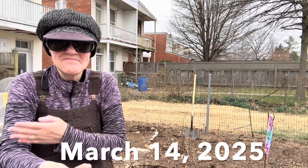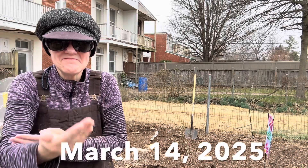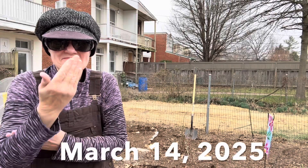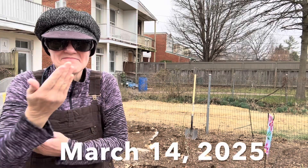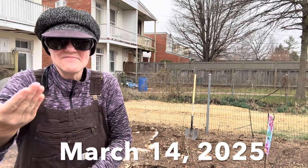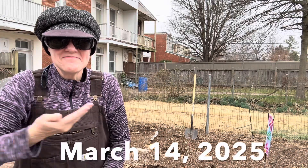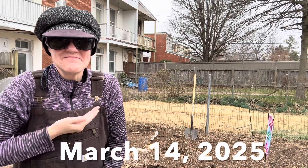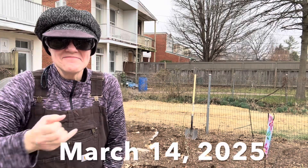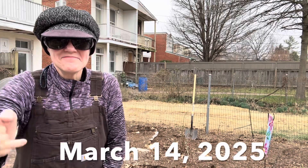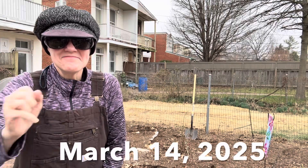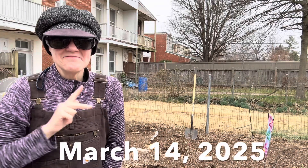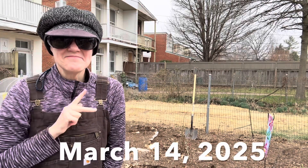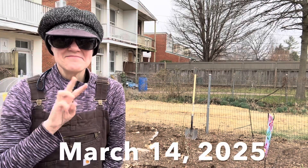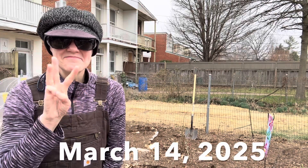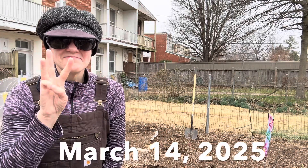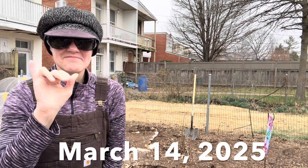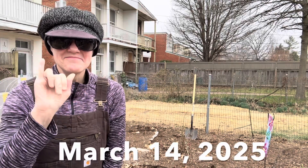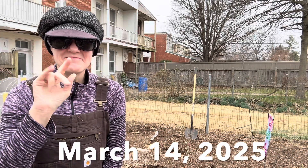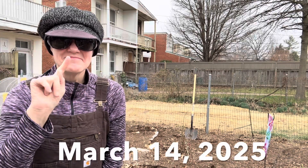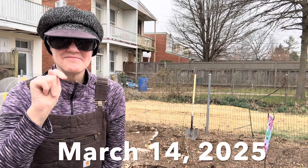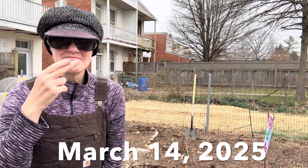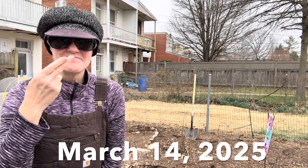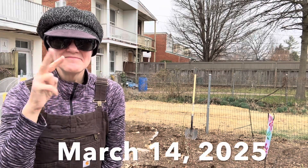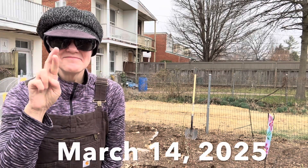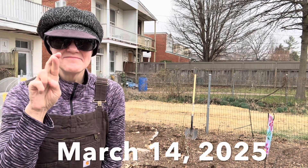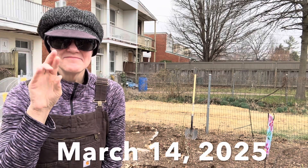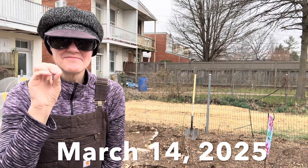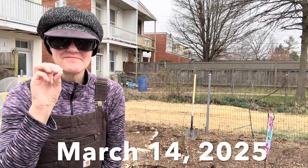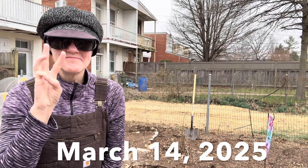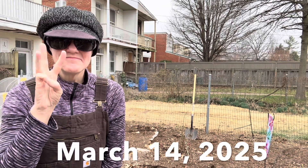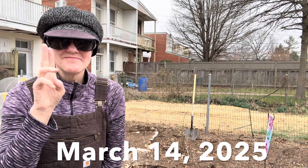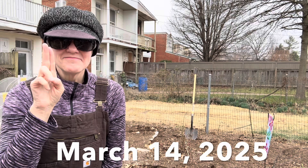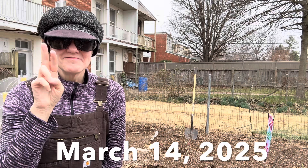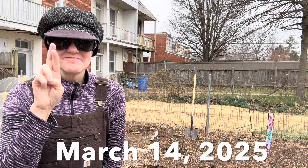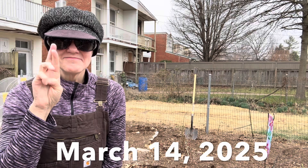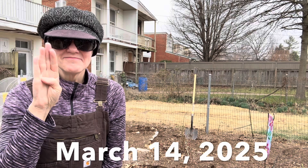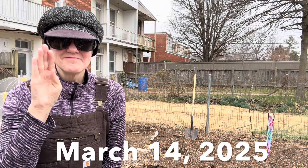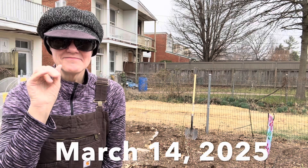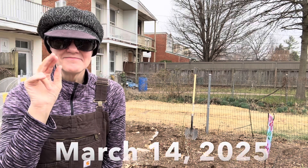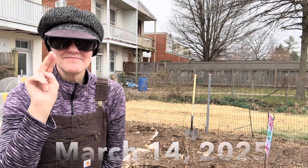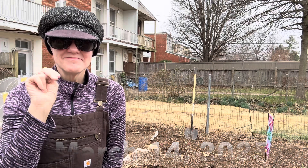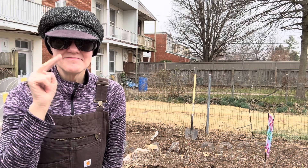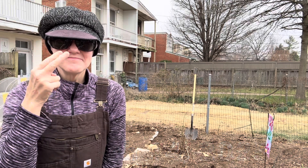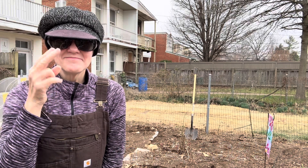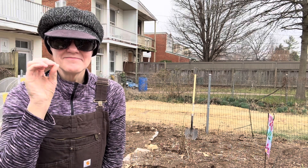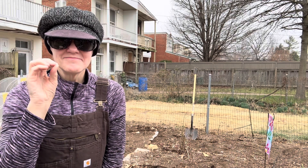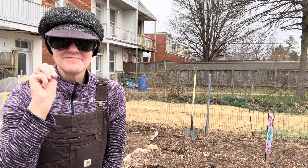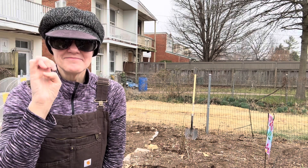Good morning and welcome back to Withrow Urban Homestead.